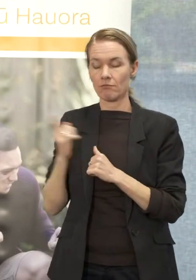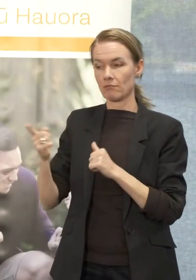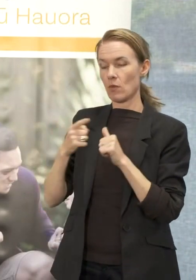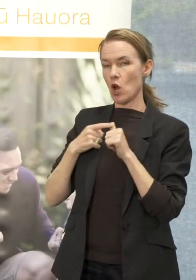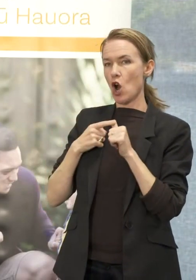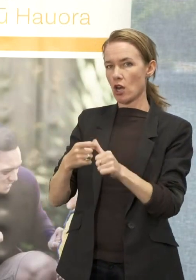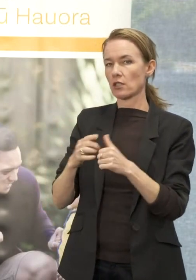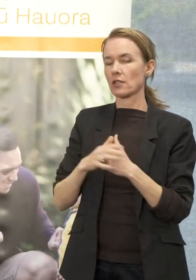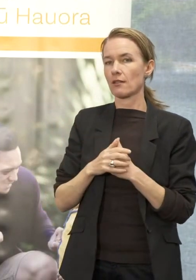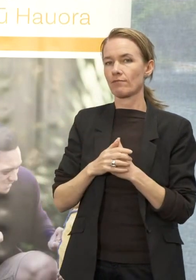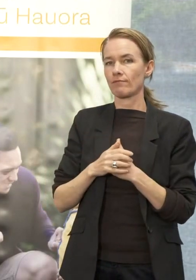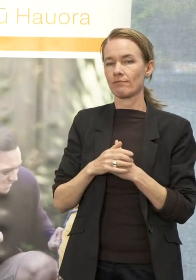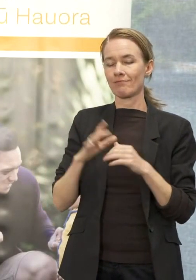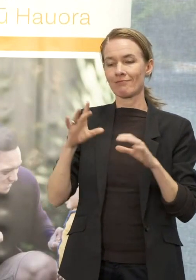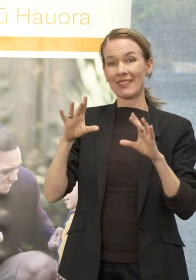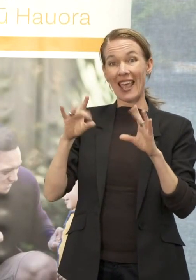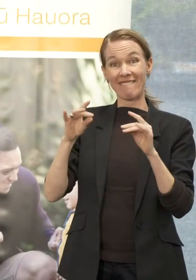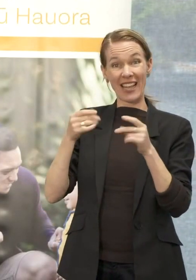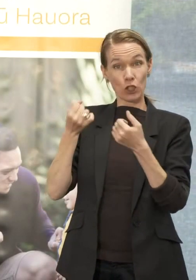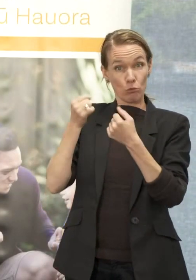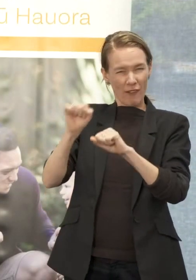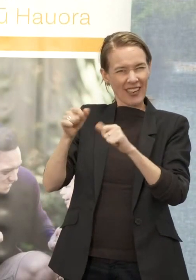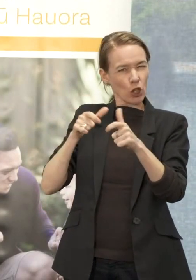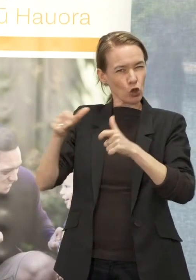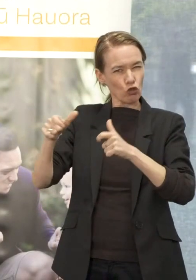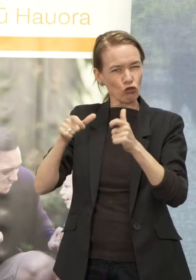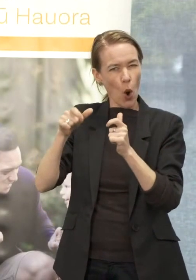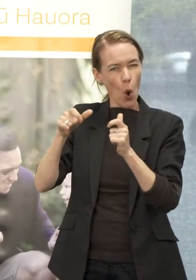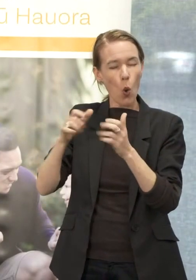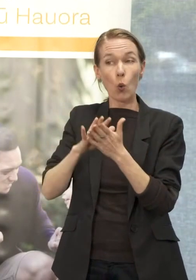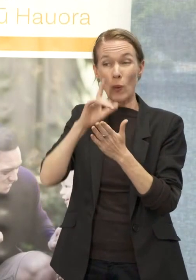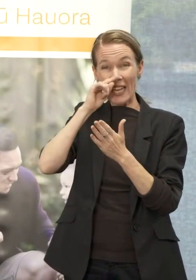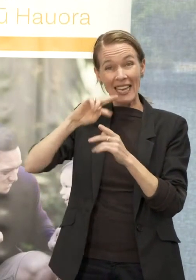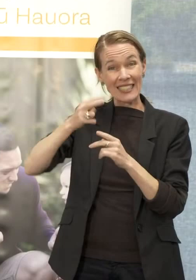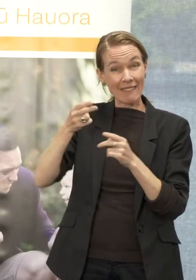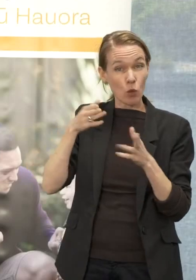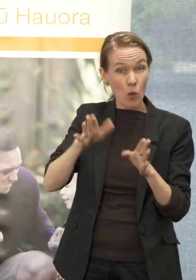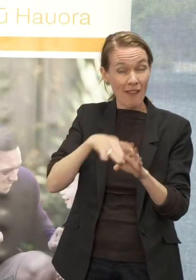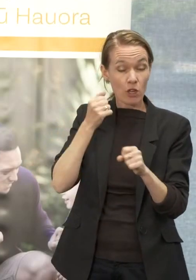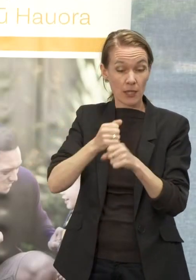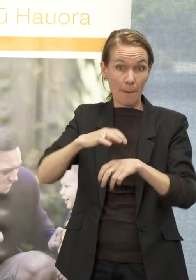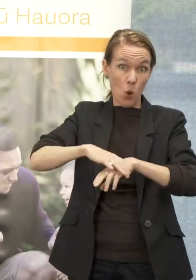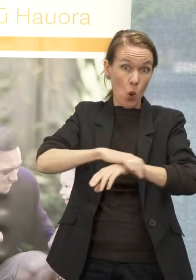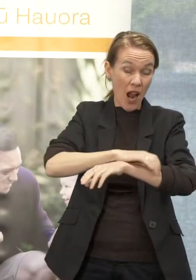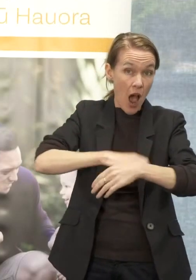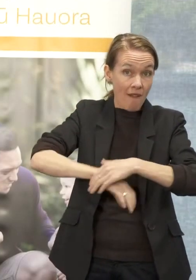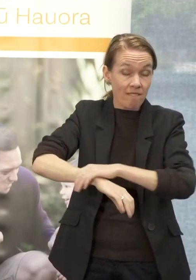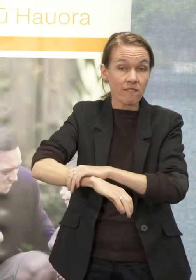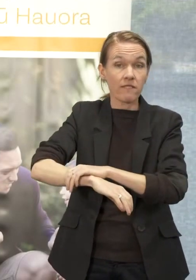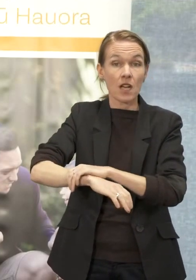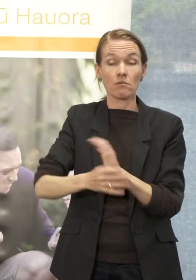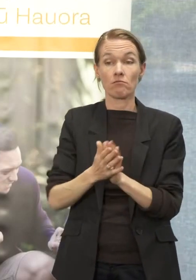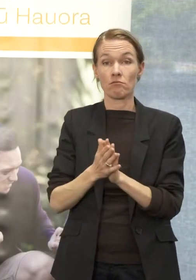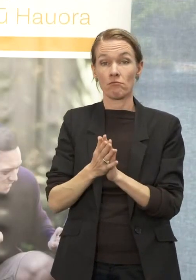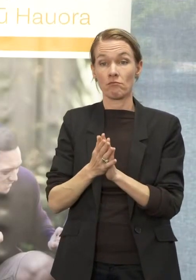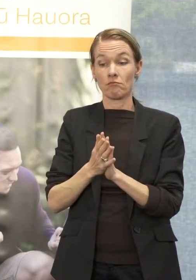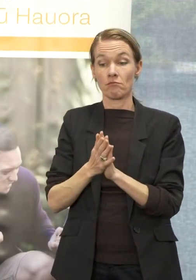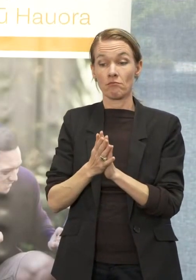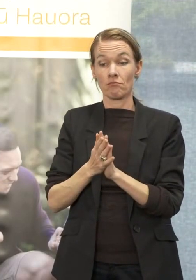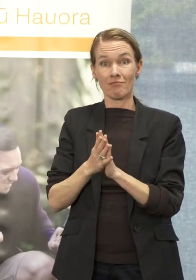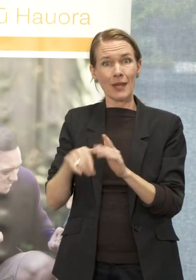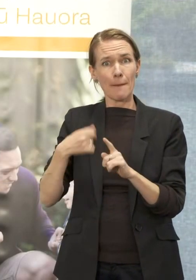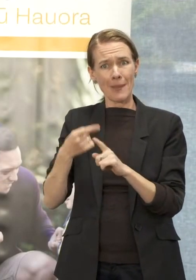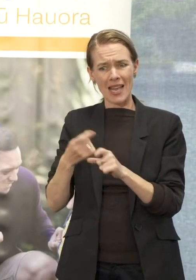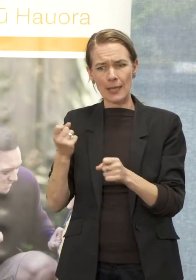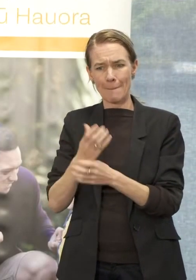prevention can be prevented. It does involve using gloves. It's ensuring that we don't have common